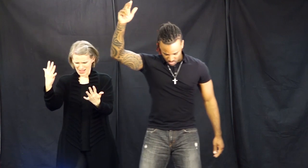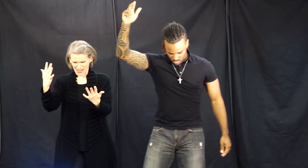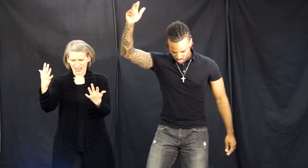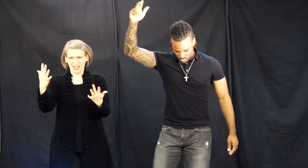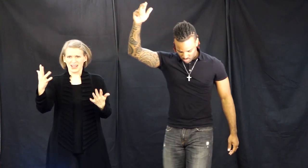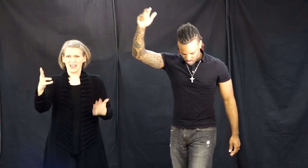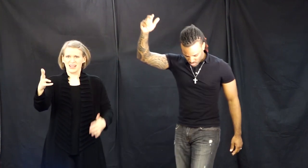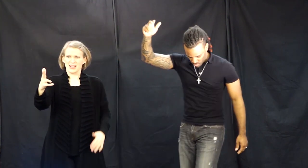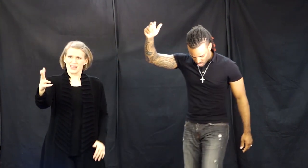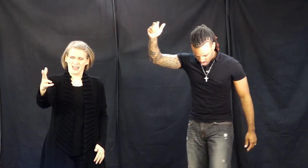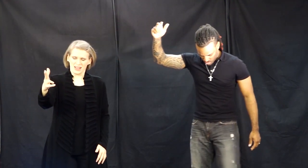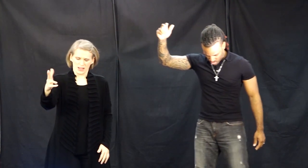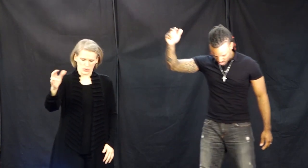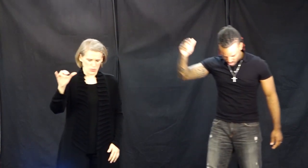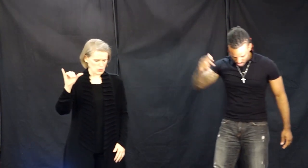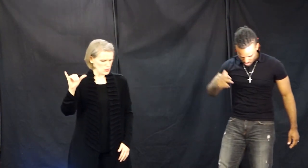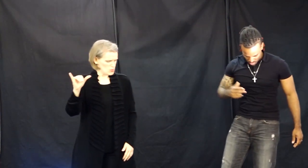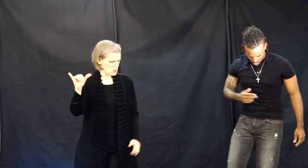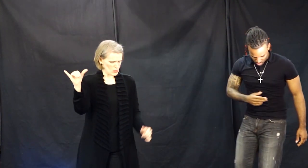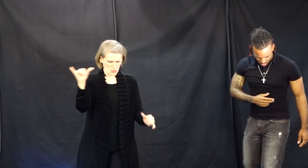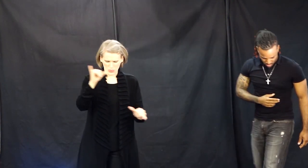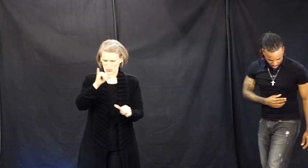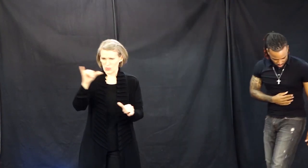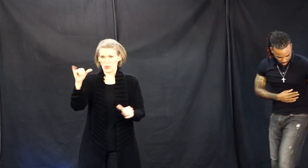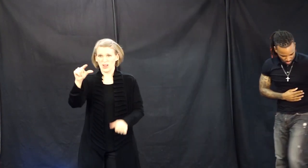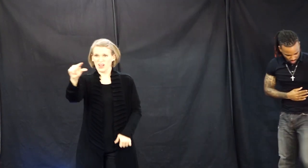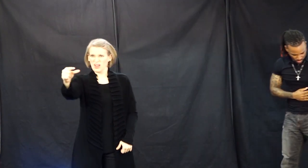I strike him right between his ribs.